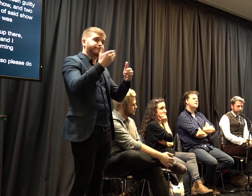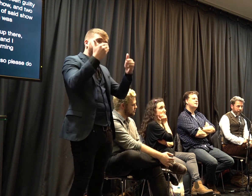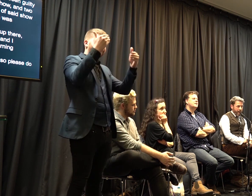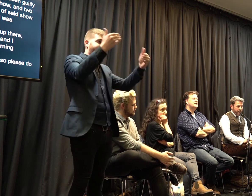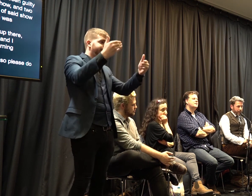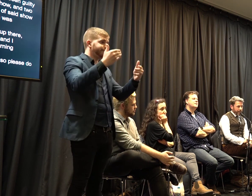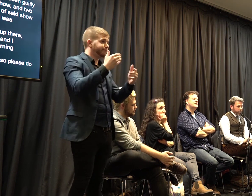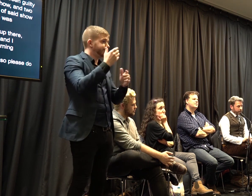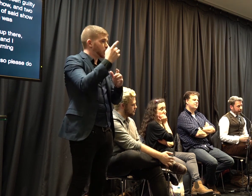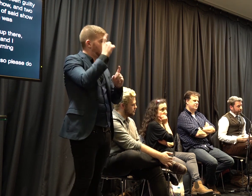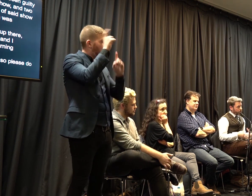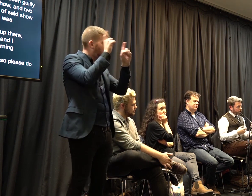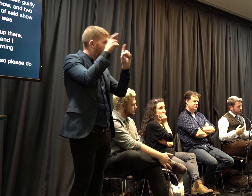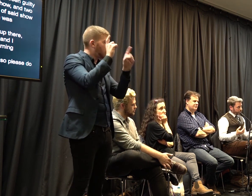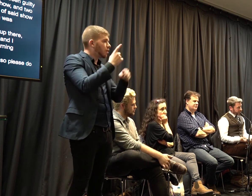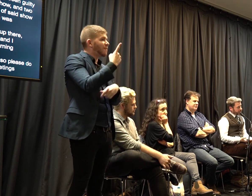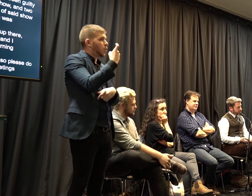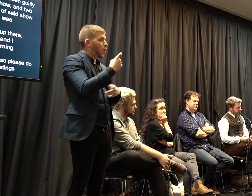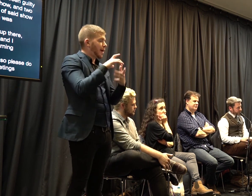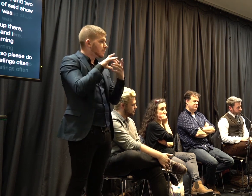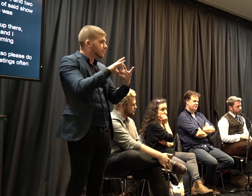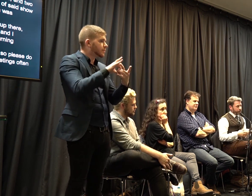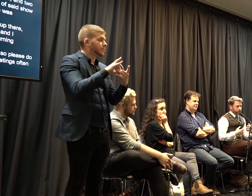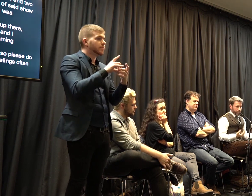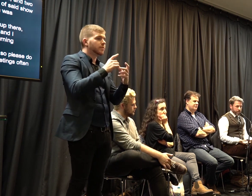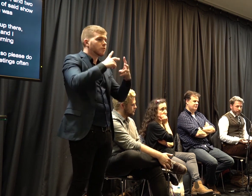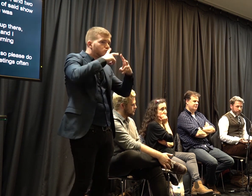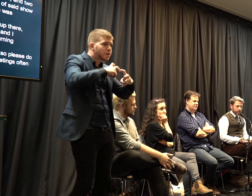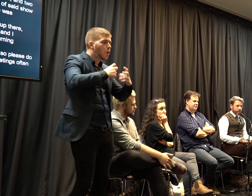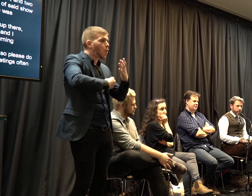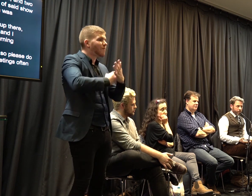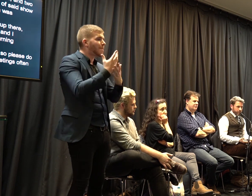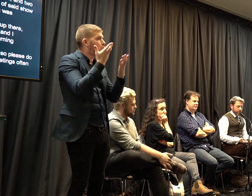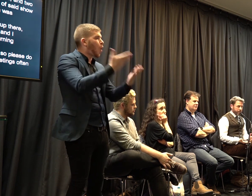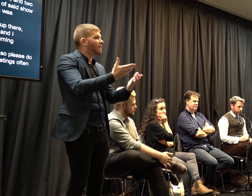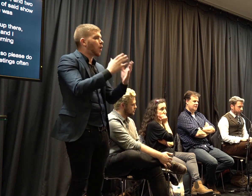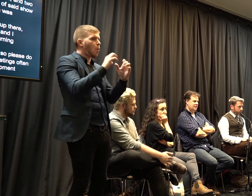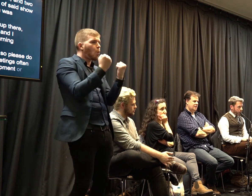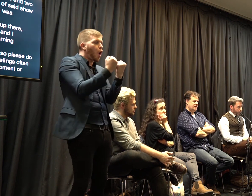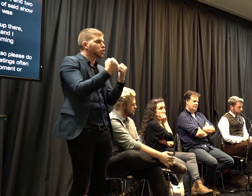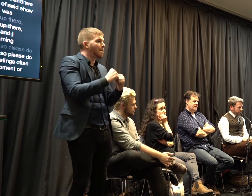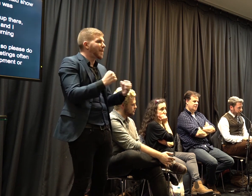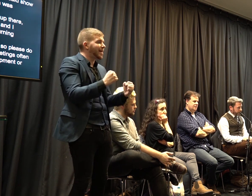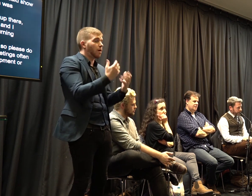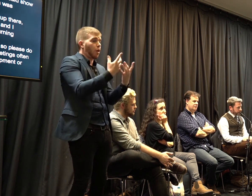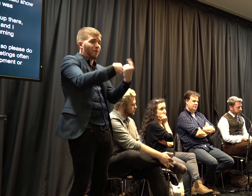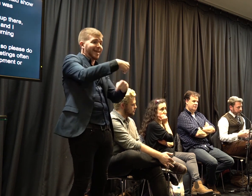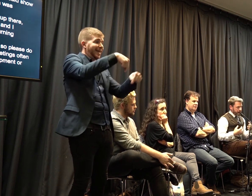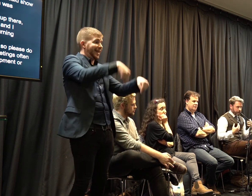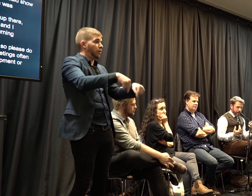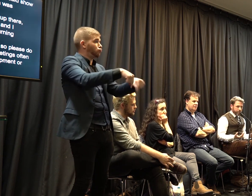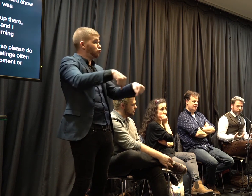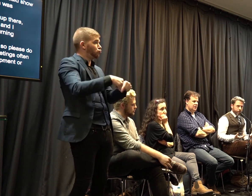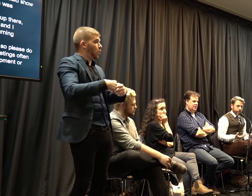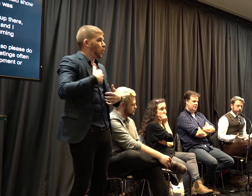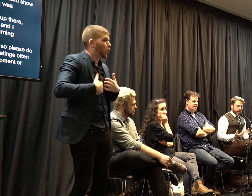often say. If anyone can work on research and development or offer workshop space, I think there are lots of people in this room who would be very keen to see